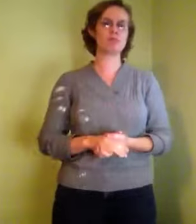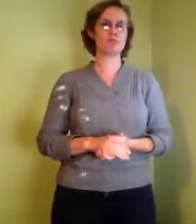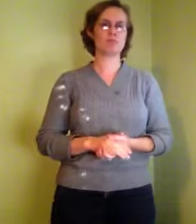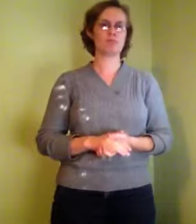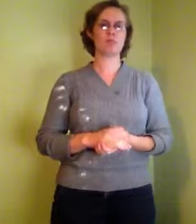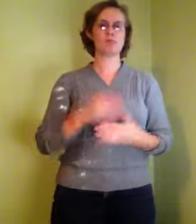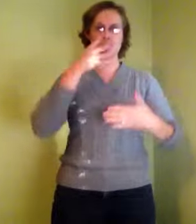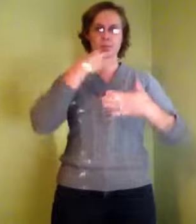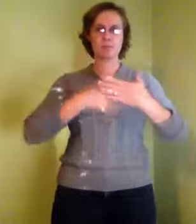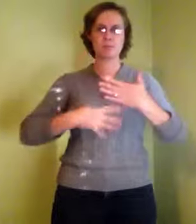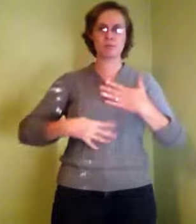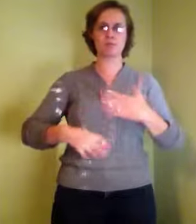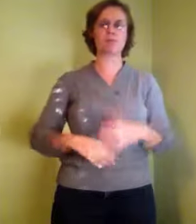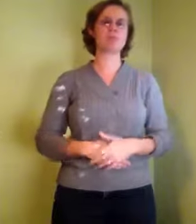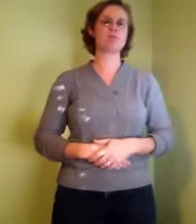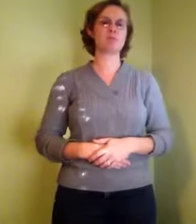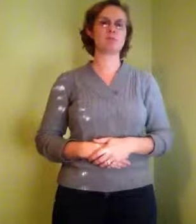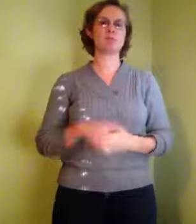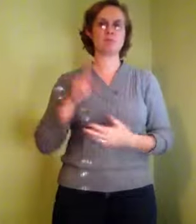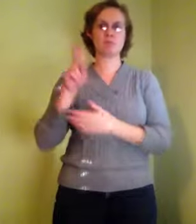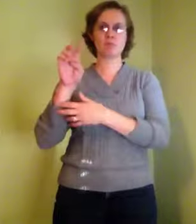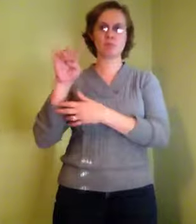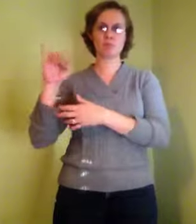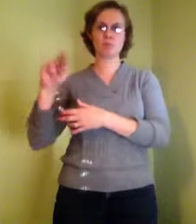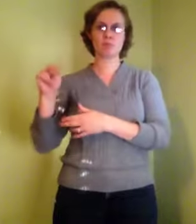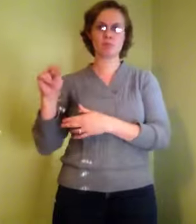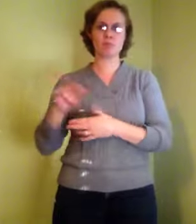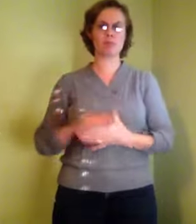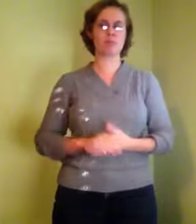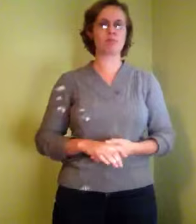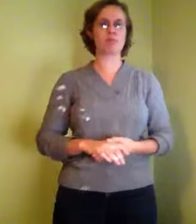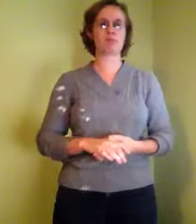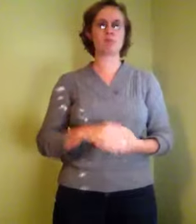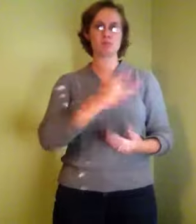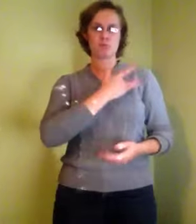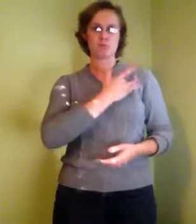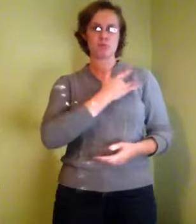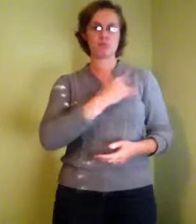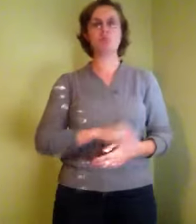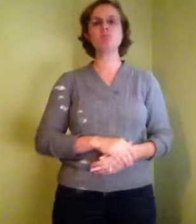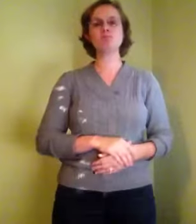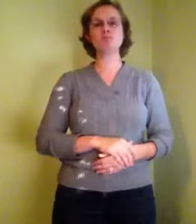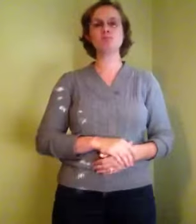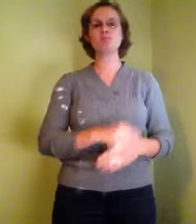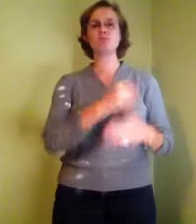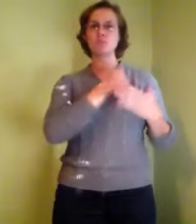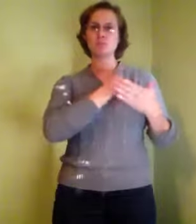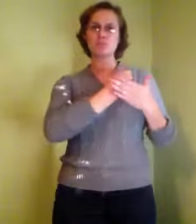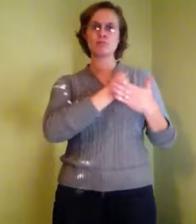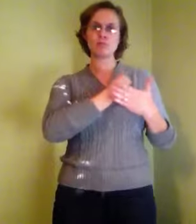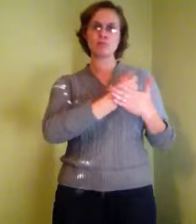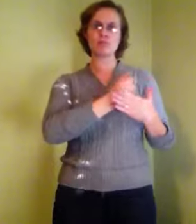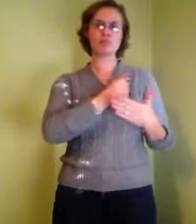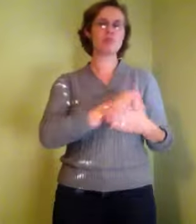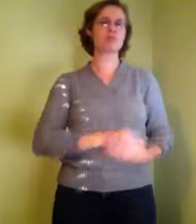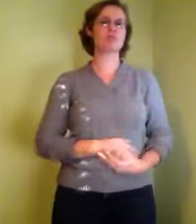Blood, Vein, Heart, Heart, Heartbeat, Heart